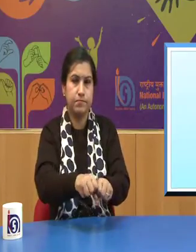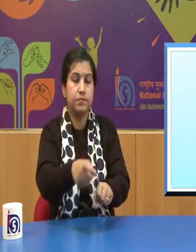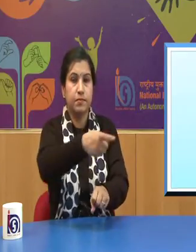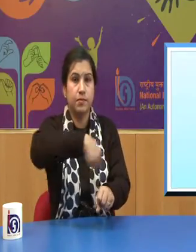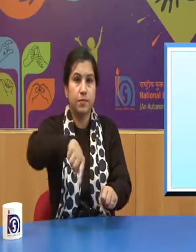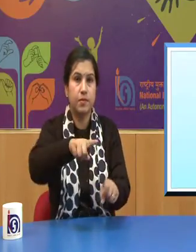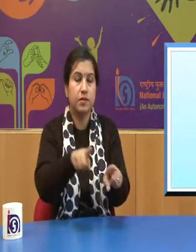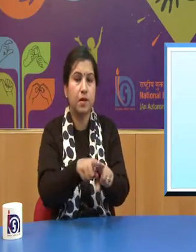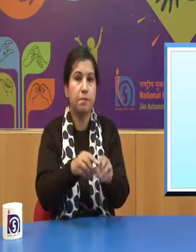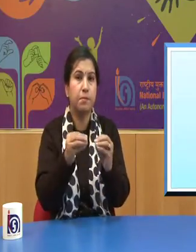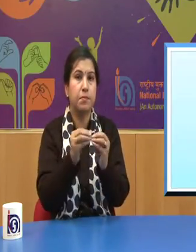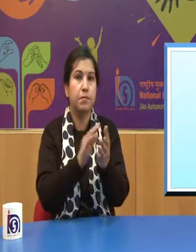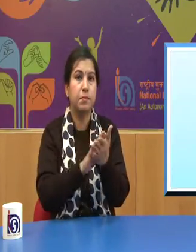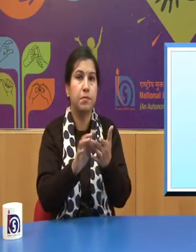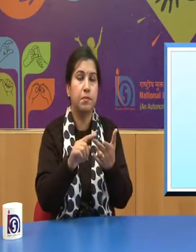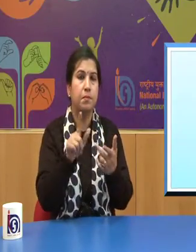them as outsiders.